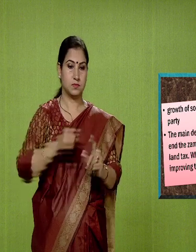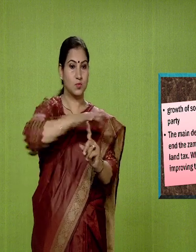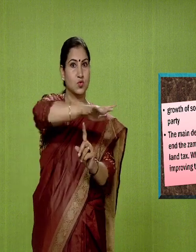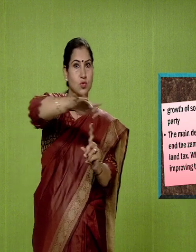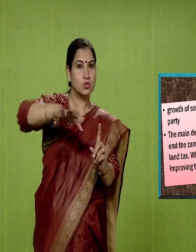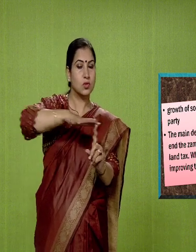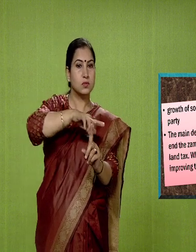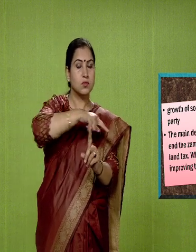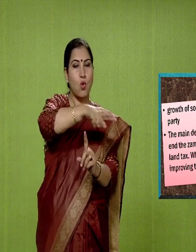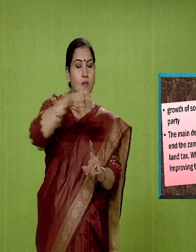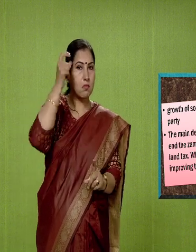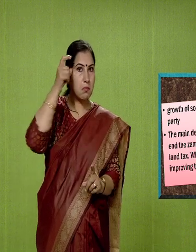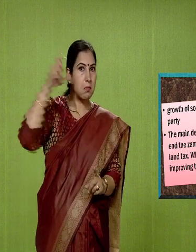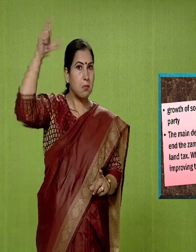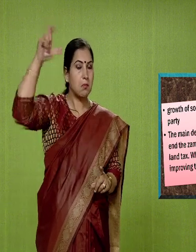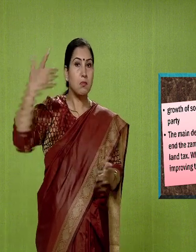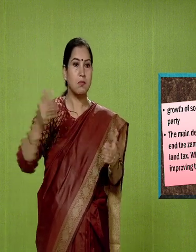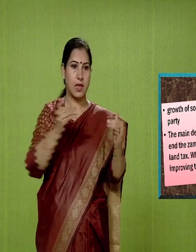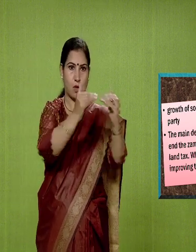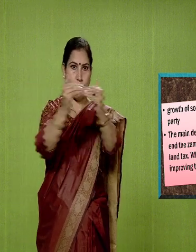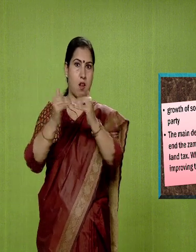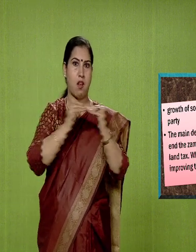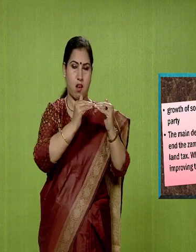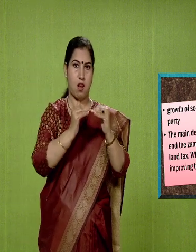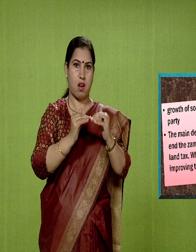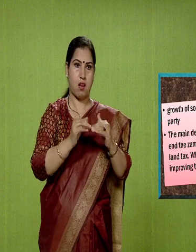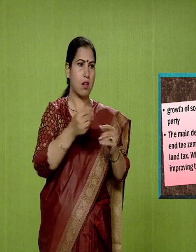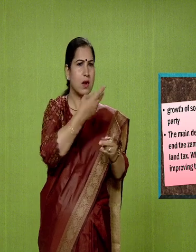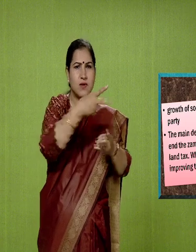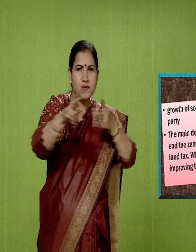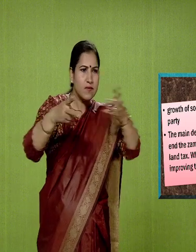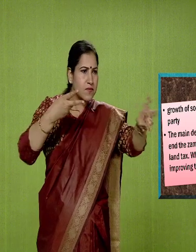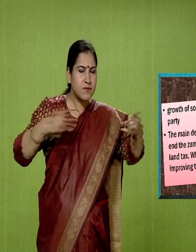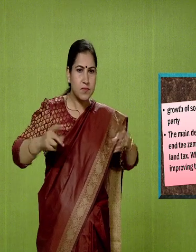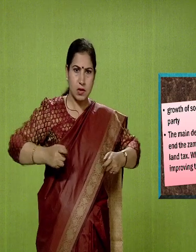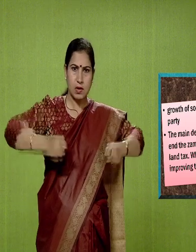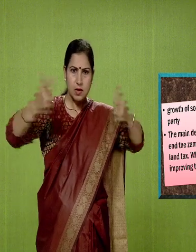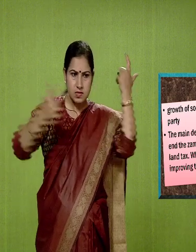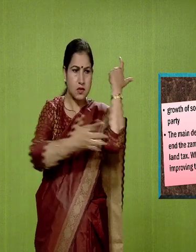Socialism is the concept of equality among different sections of the society.